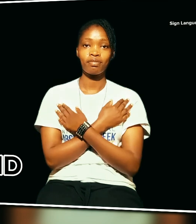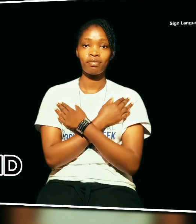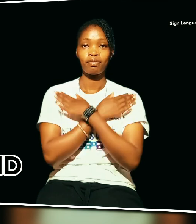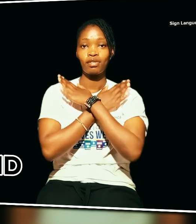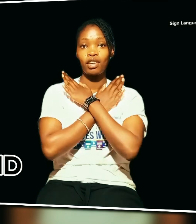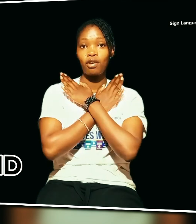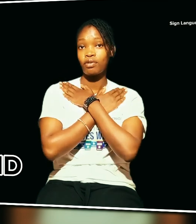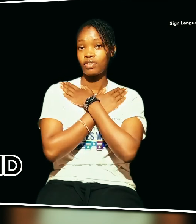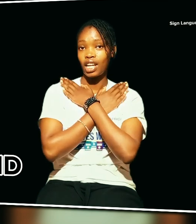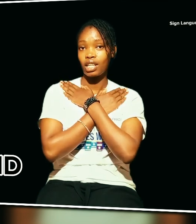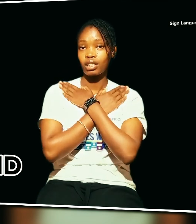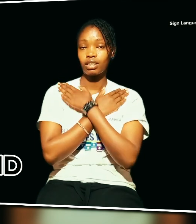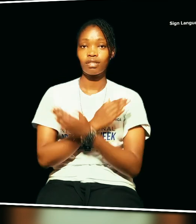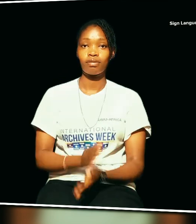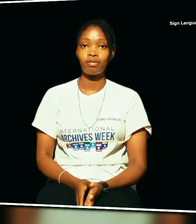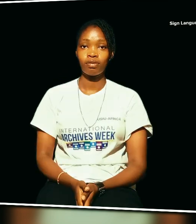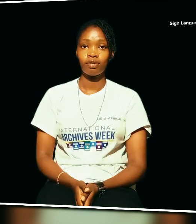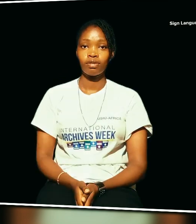Friend.